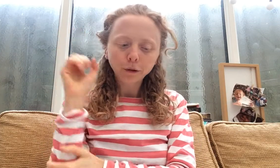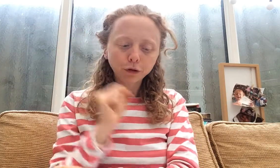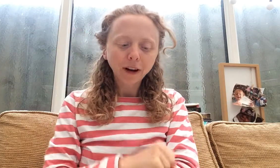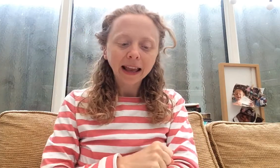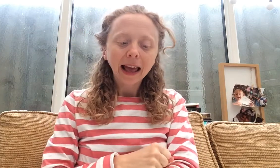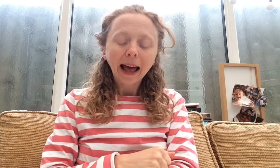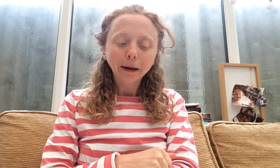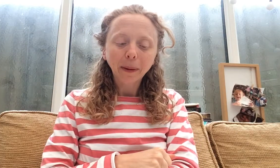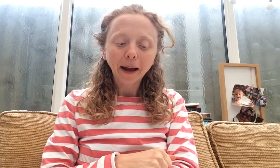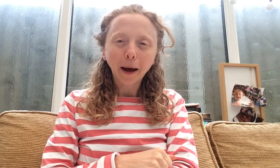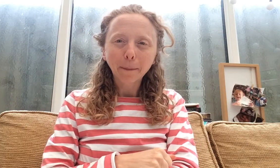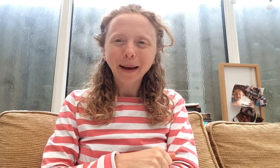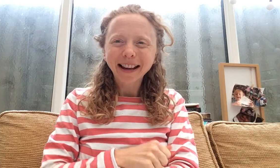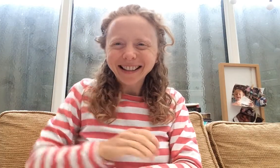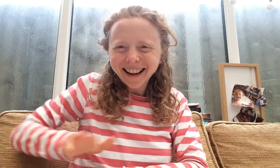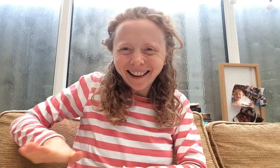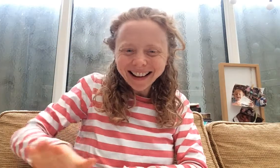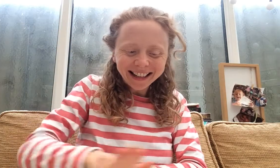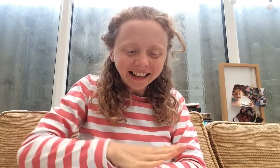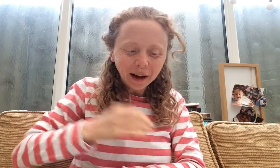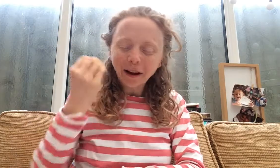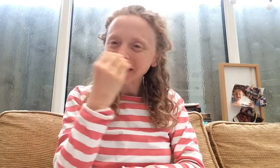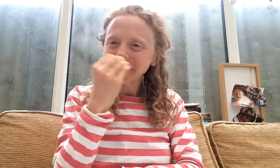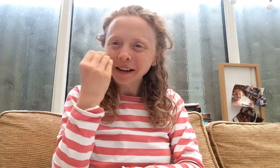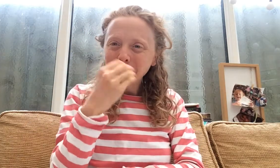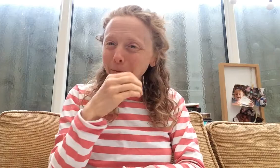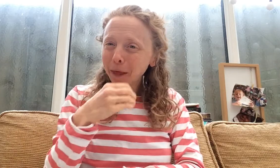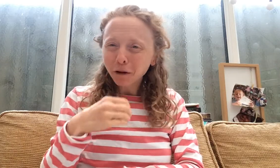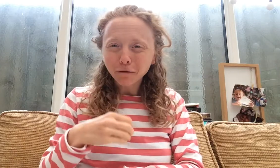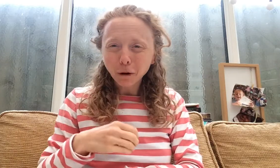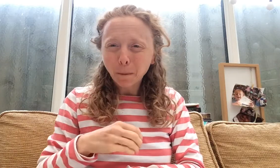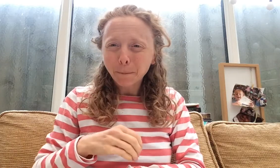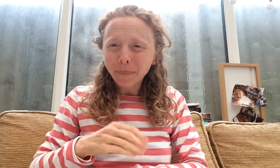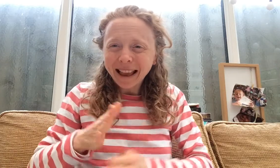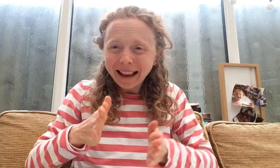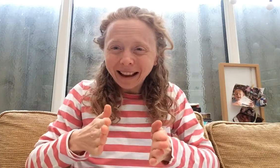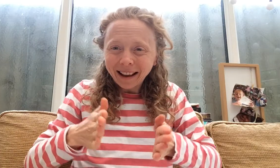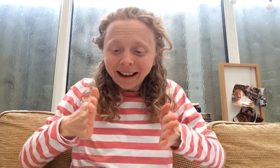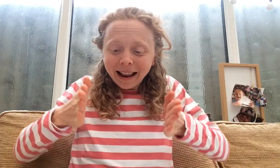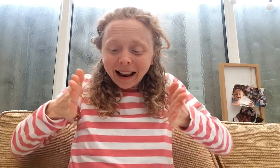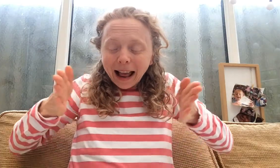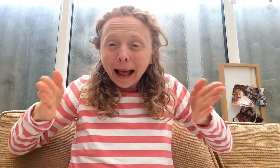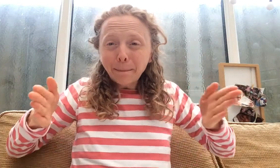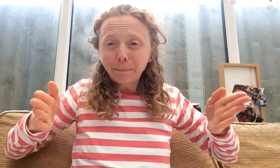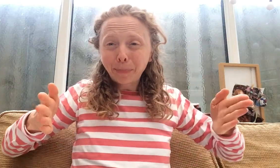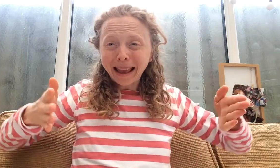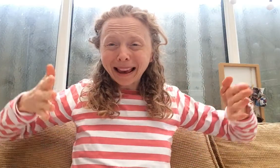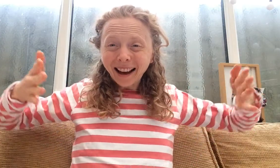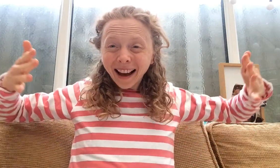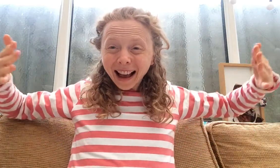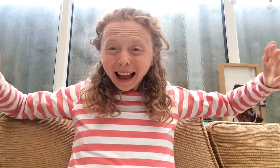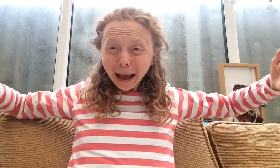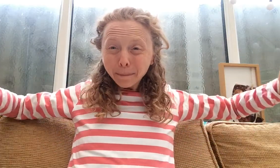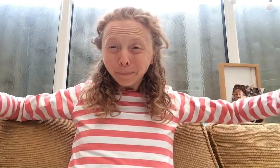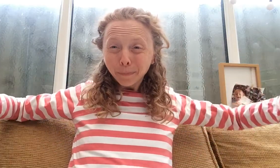tree had become a tiny garden that grew bigger and bigger and